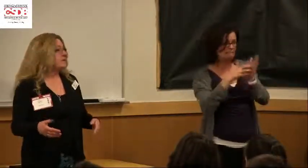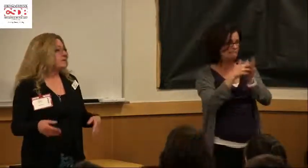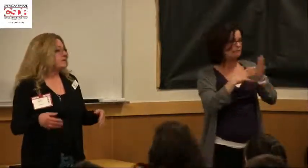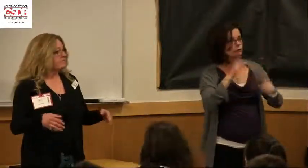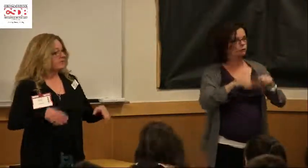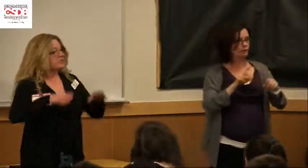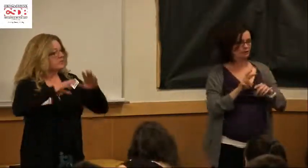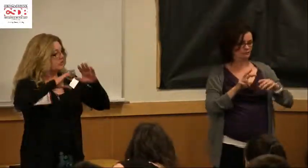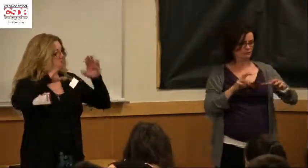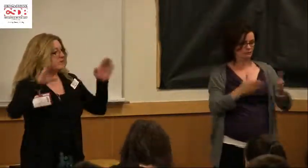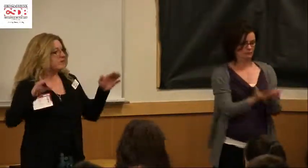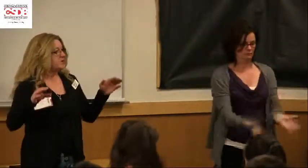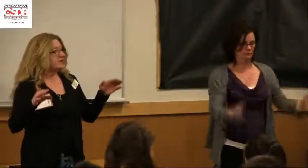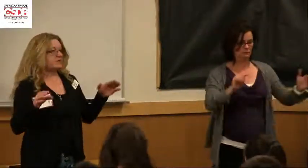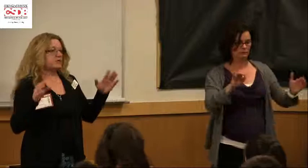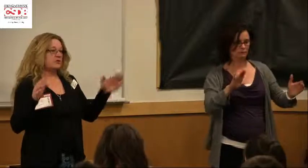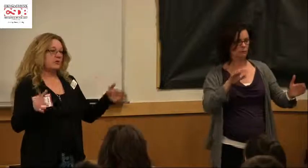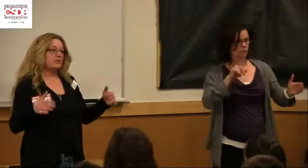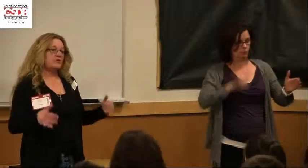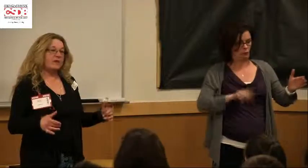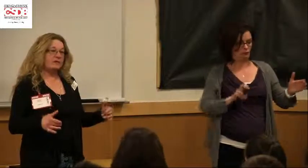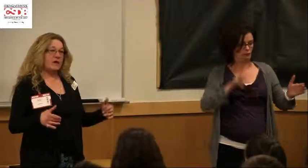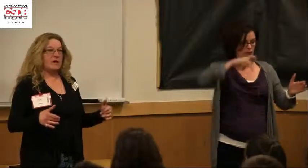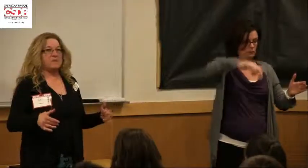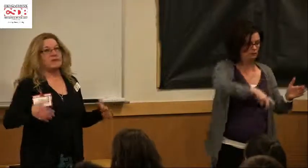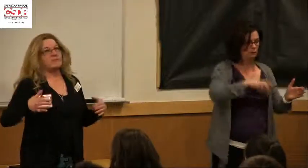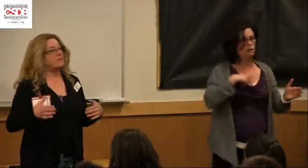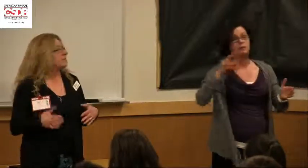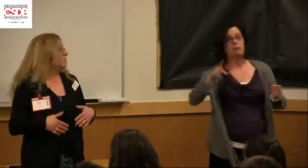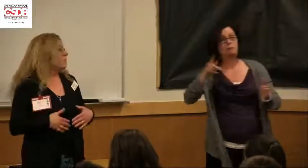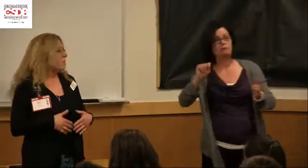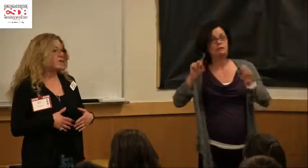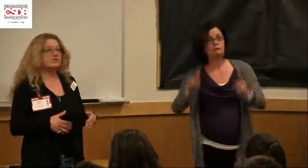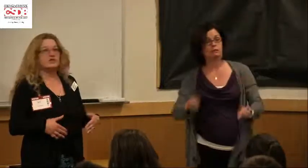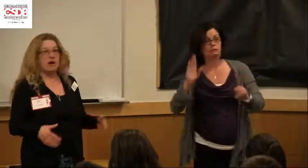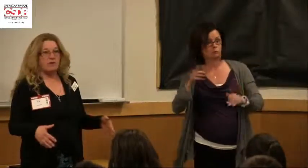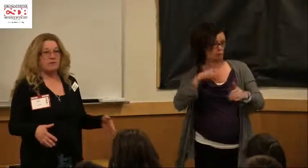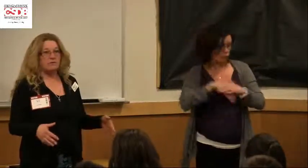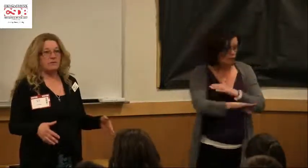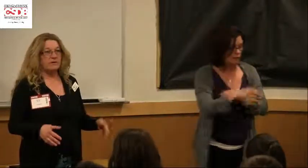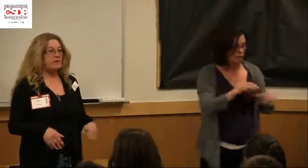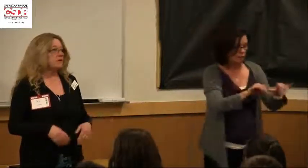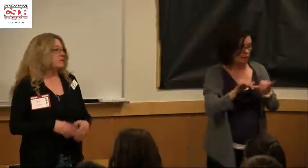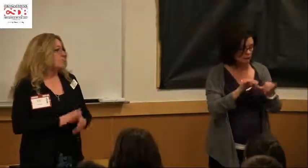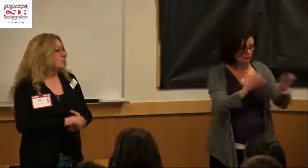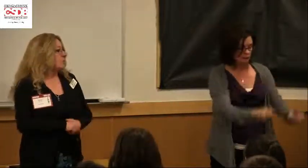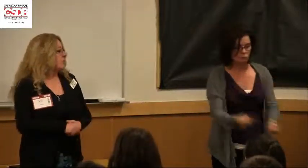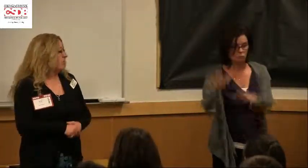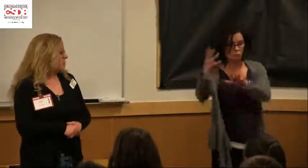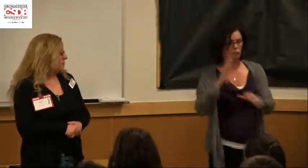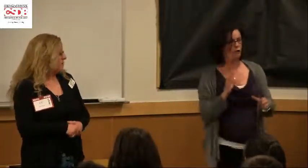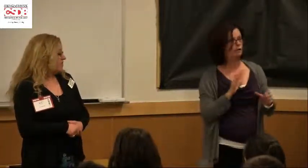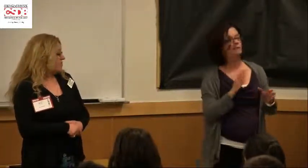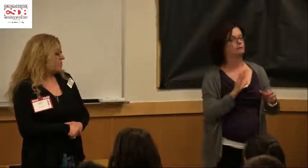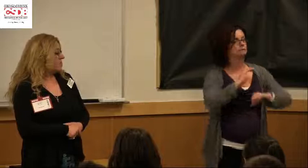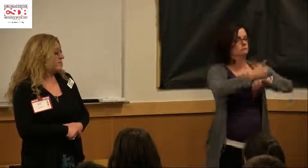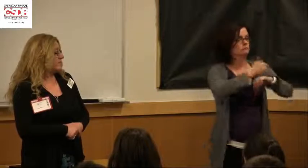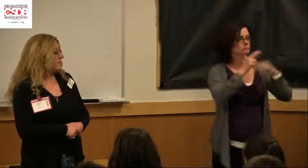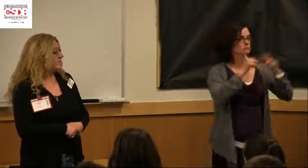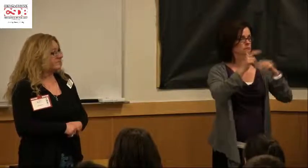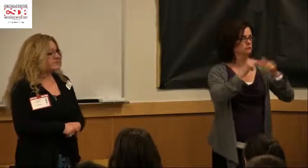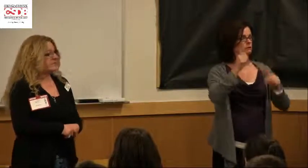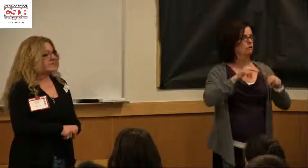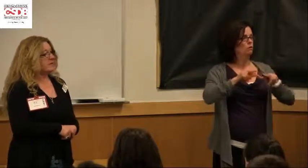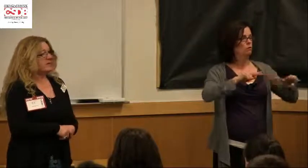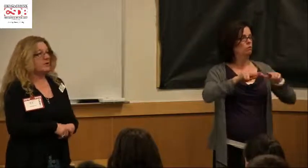tub. She will take measurements to remove that tub and put in a walk-in shower. We also have